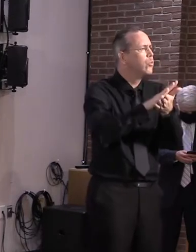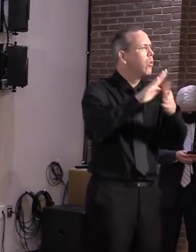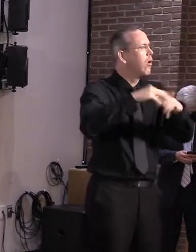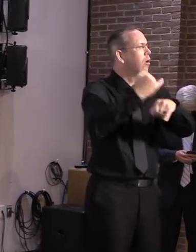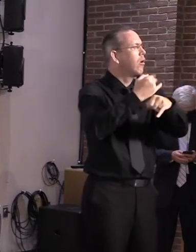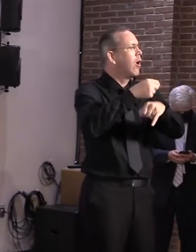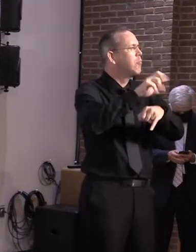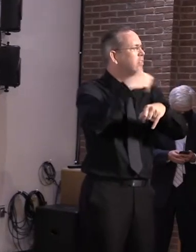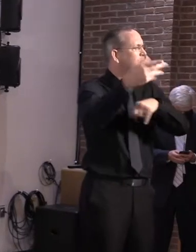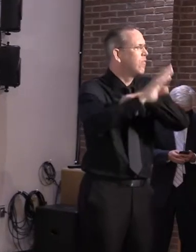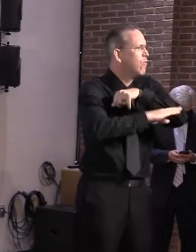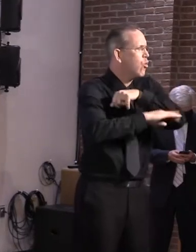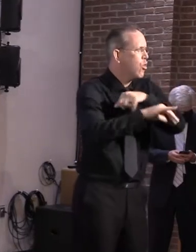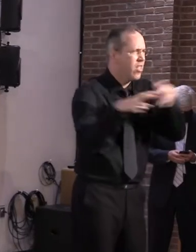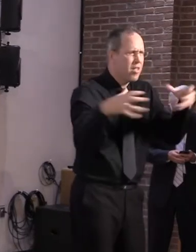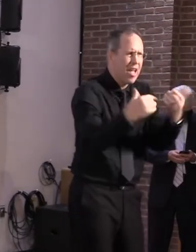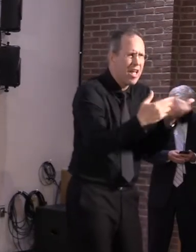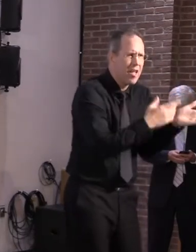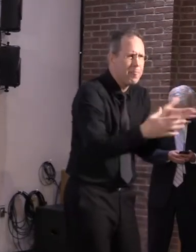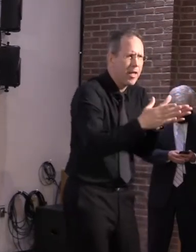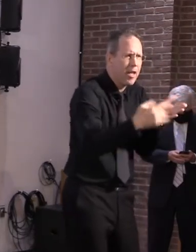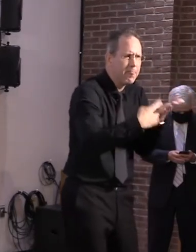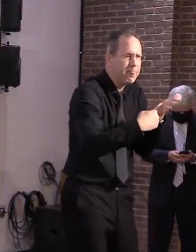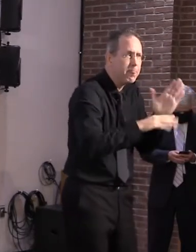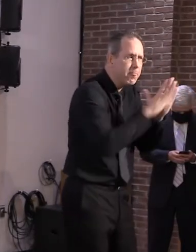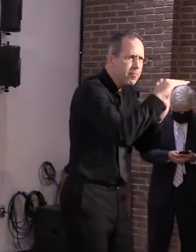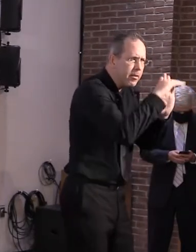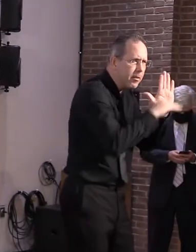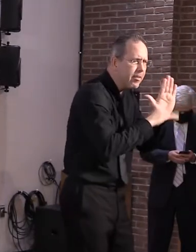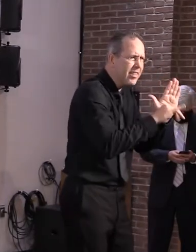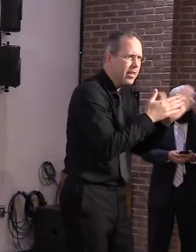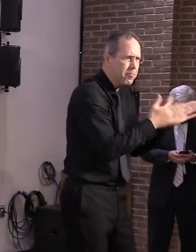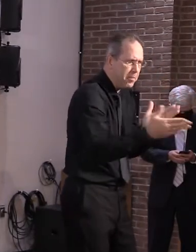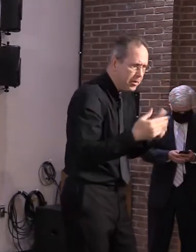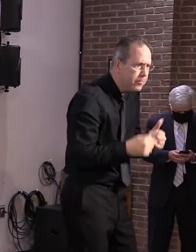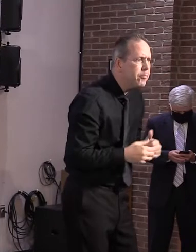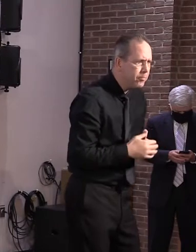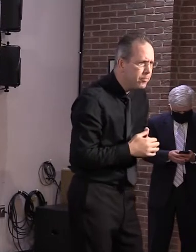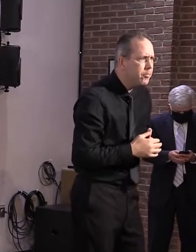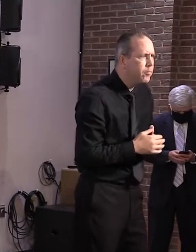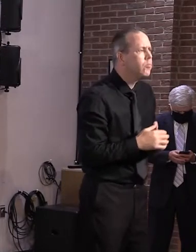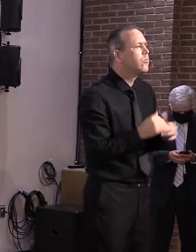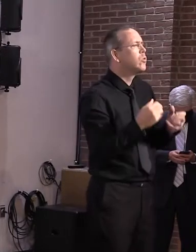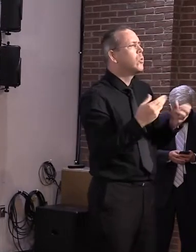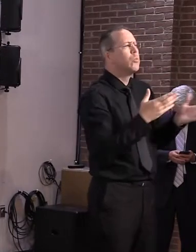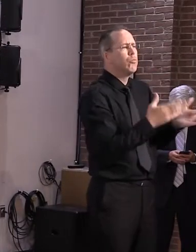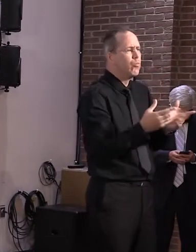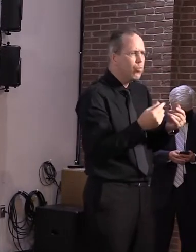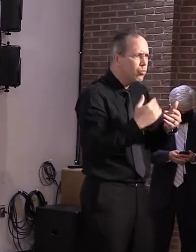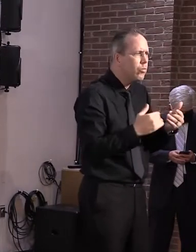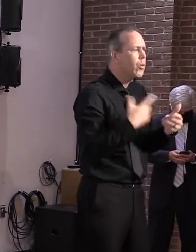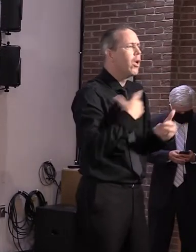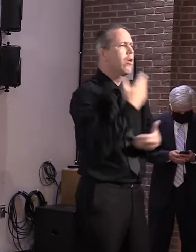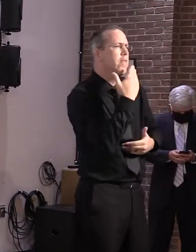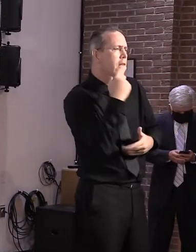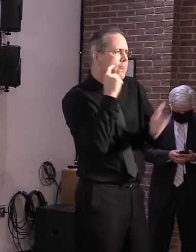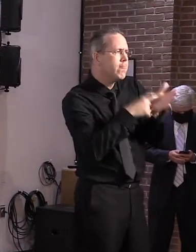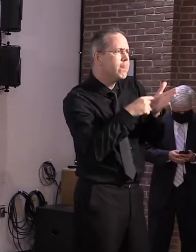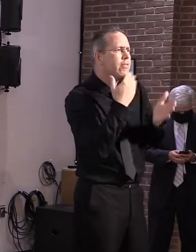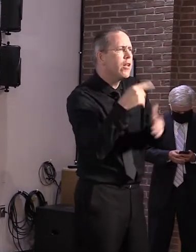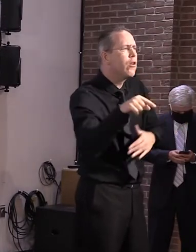work. I also want to commend our colleges and universities for their commitment to putting health and safety